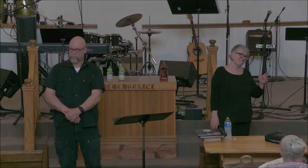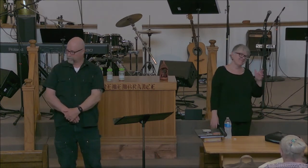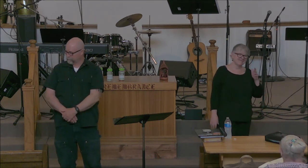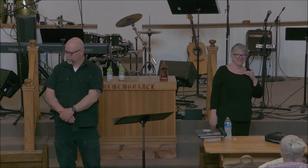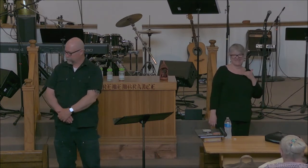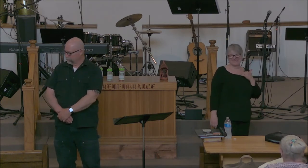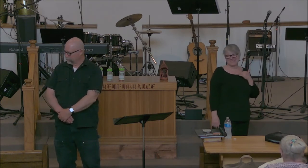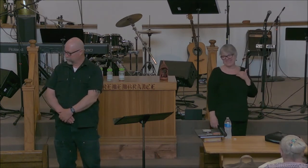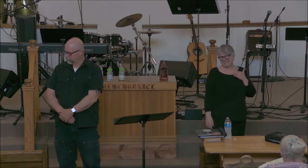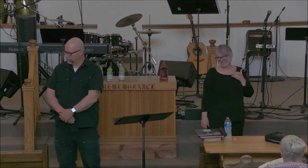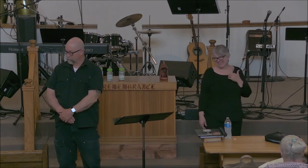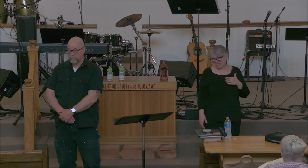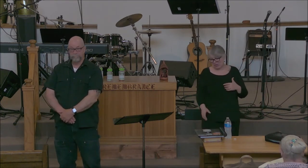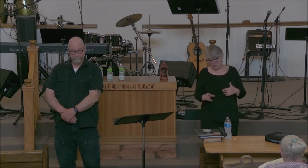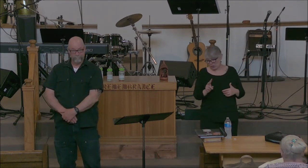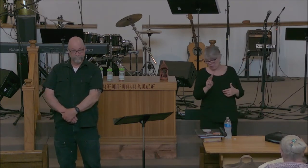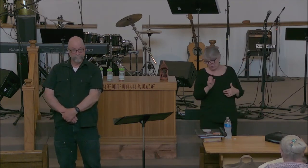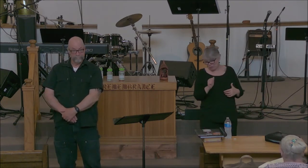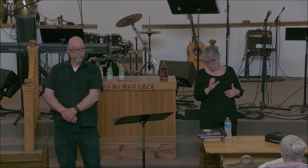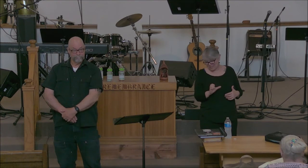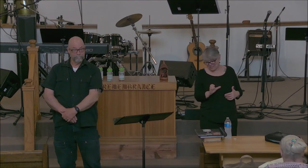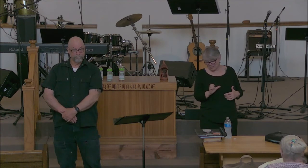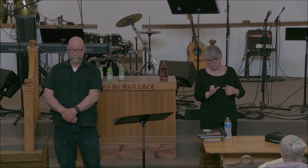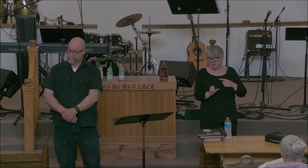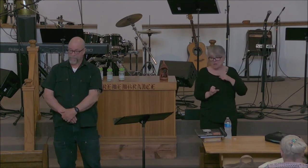And I'm thinking for about 2 seconds worth,